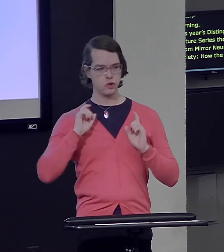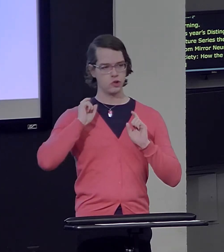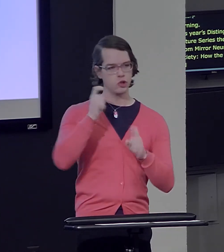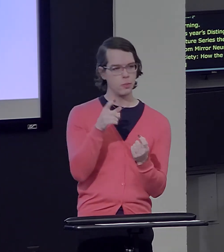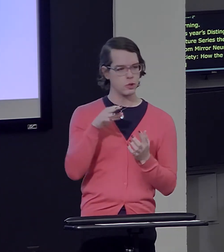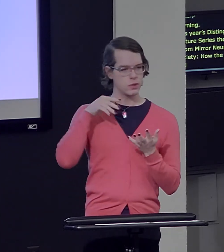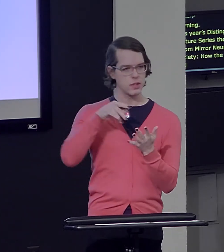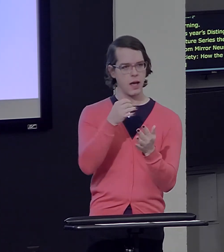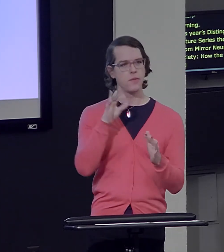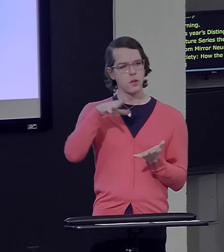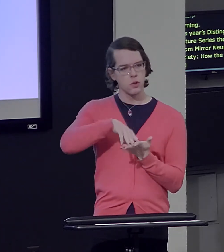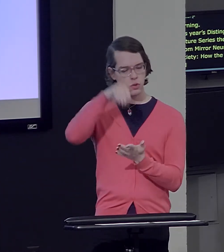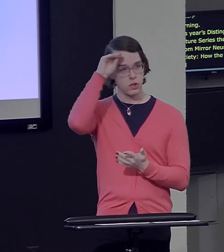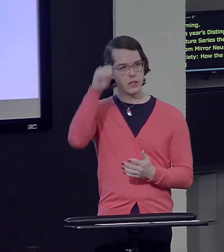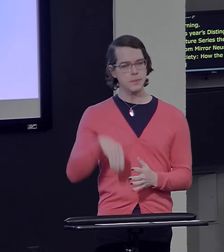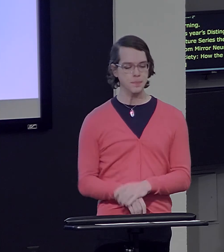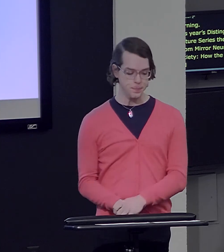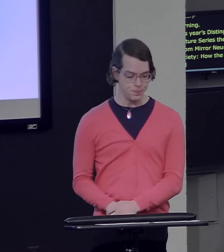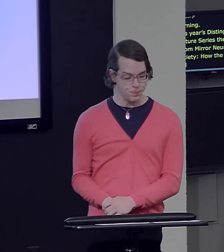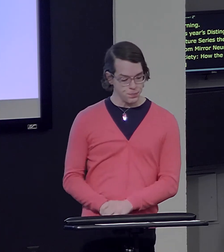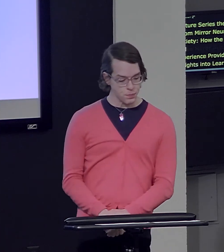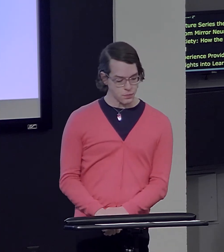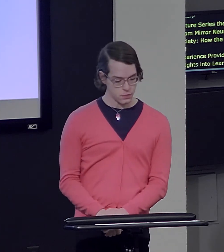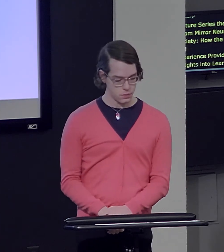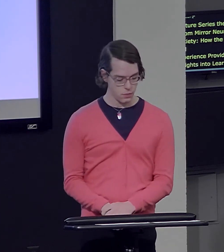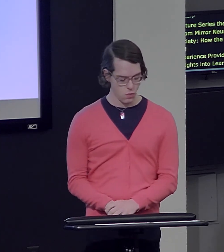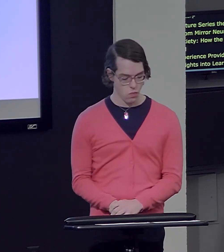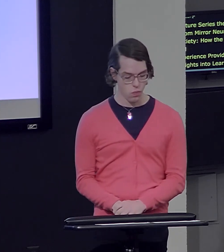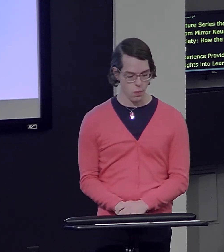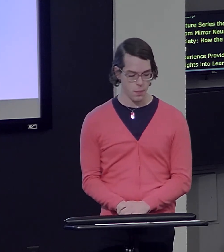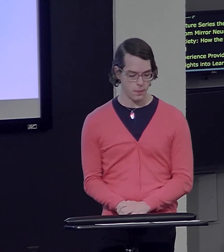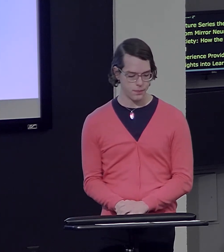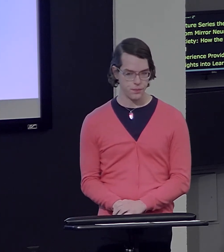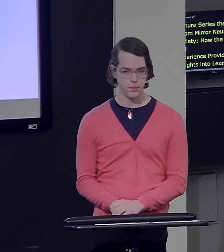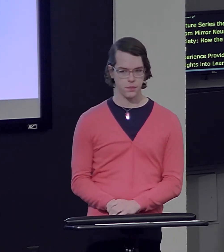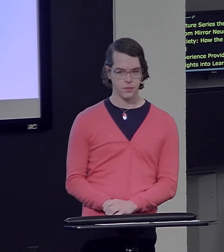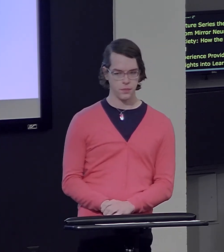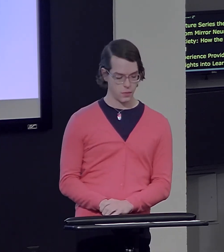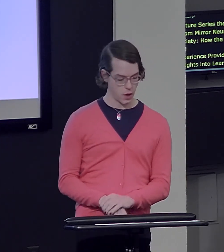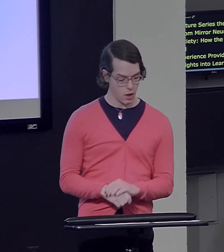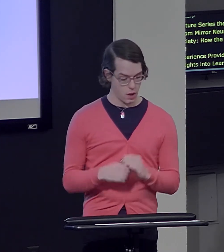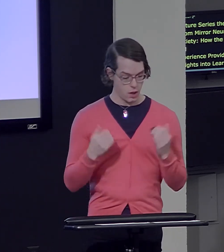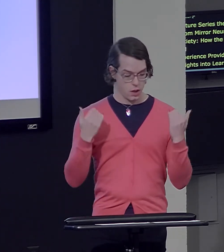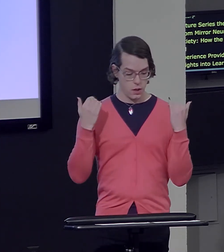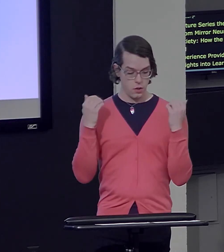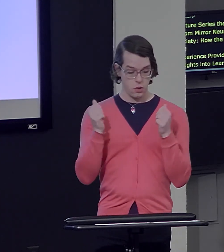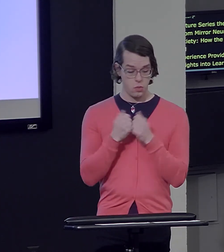to Society, How the Brain and Experience Provide New Insights into Learning.